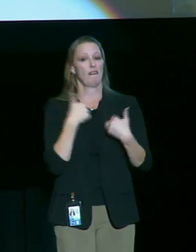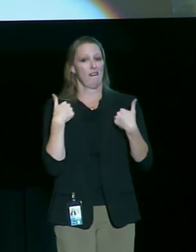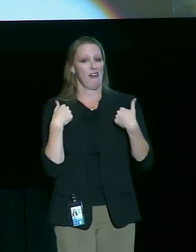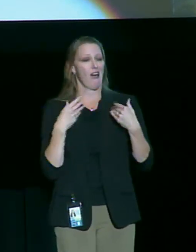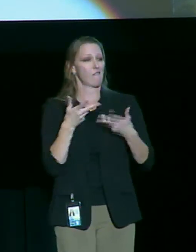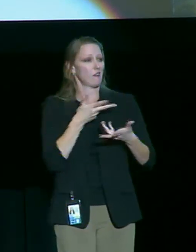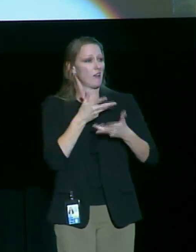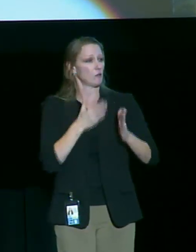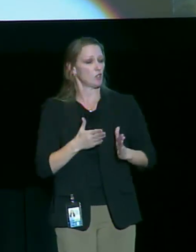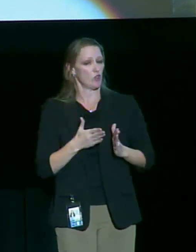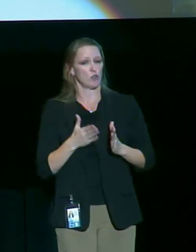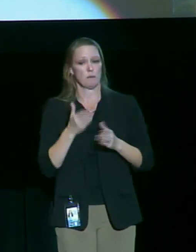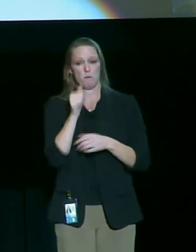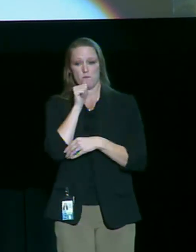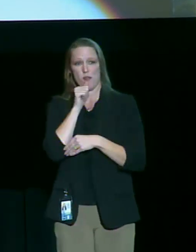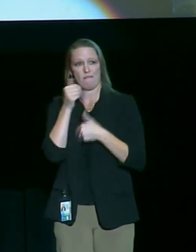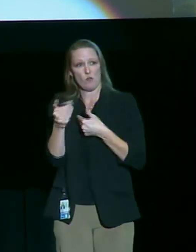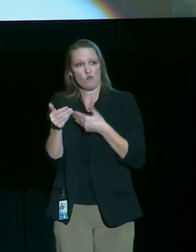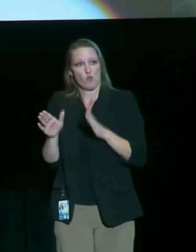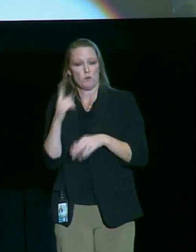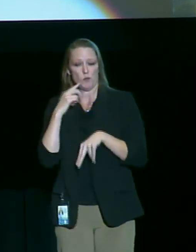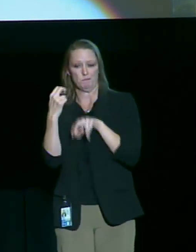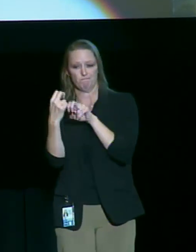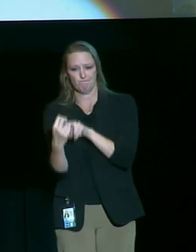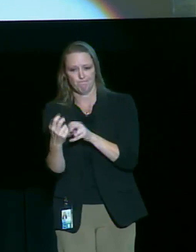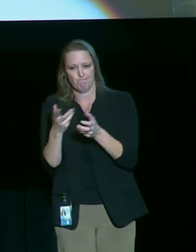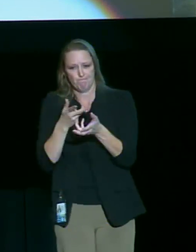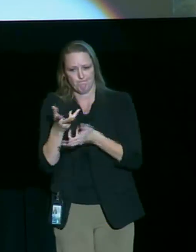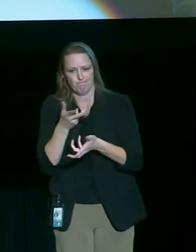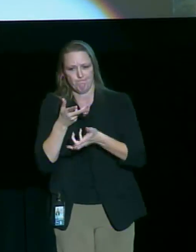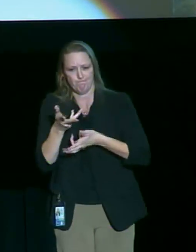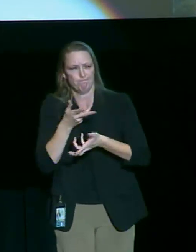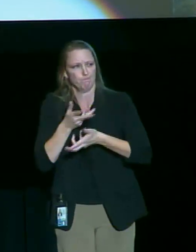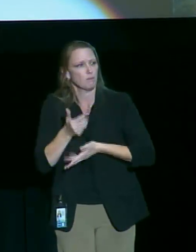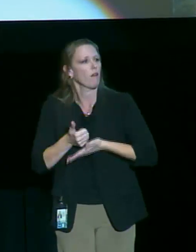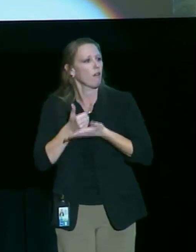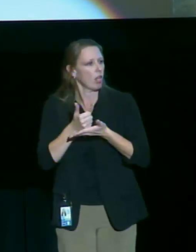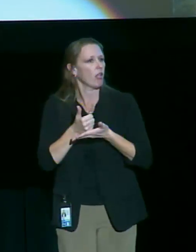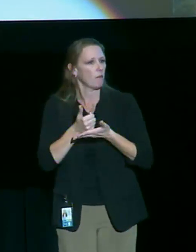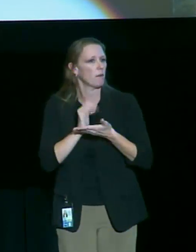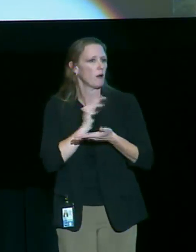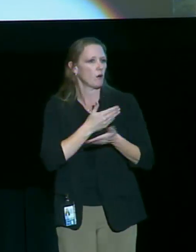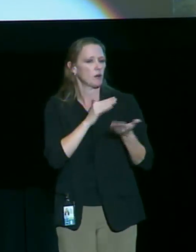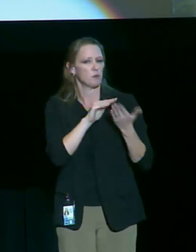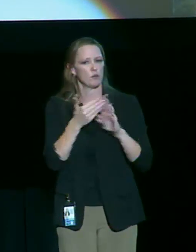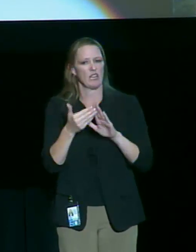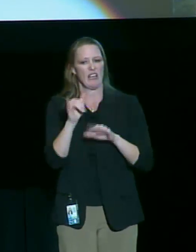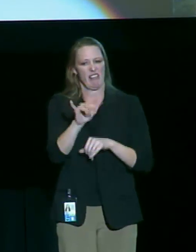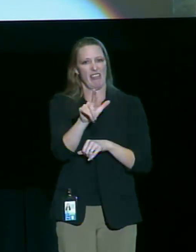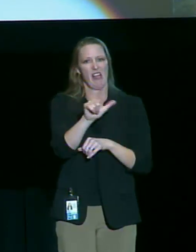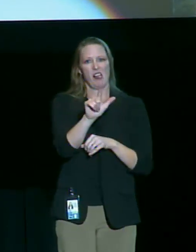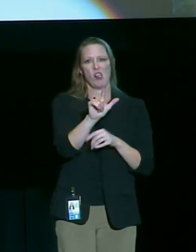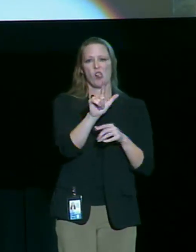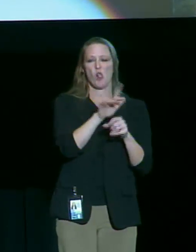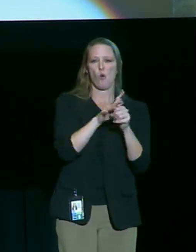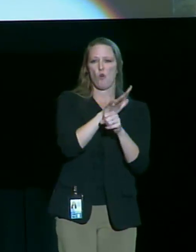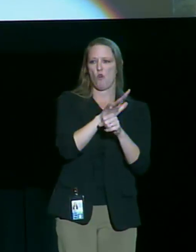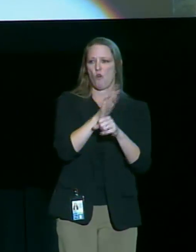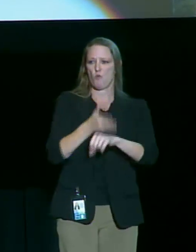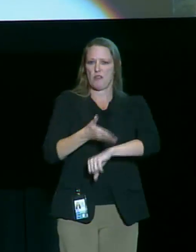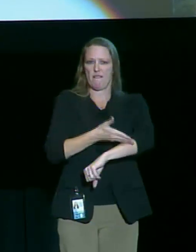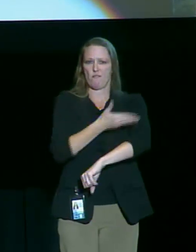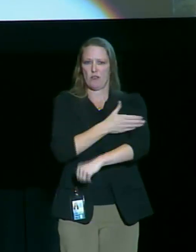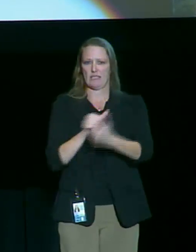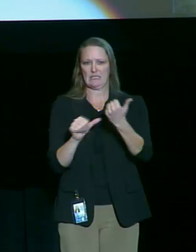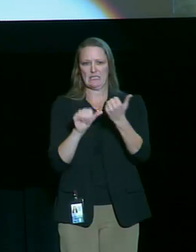rooms that are private are available to help our community. The local Recovery and Assistance Center will remain